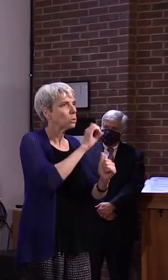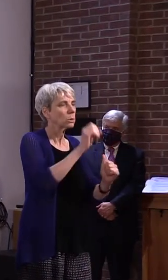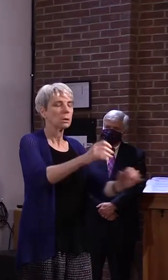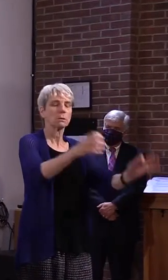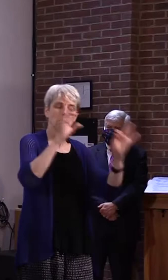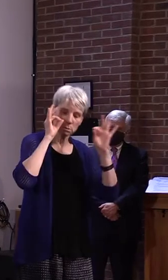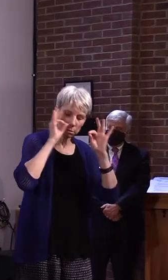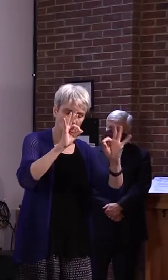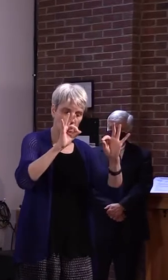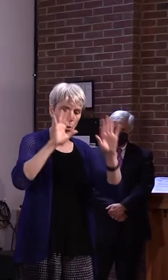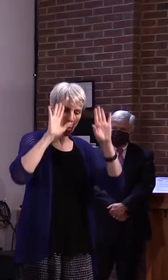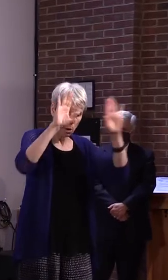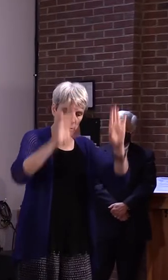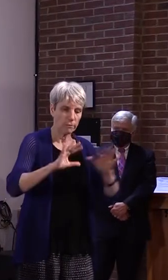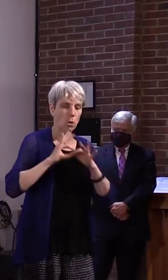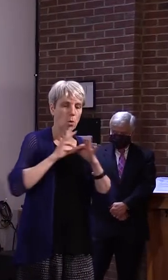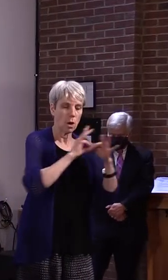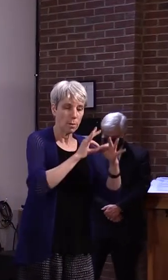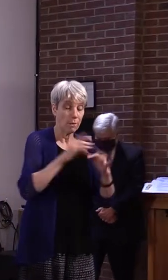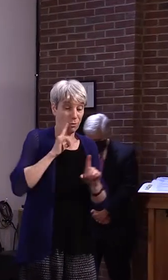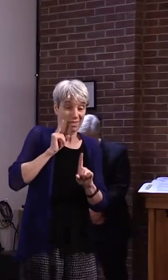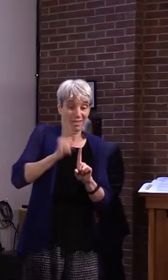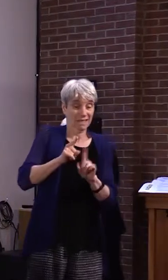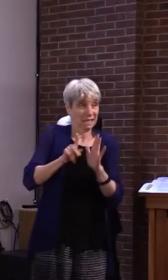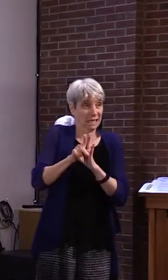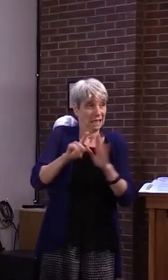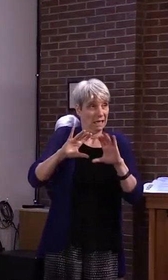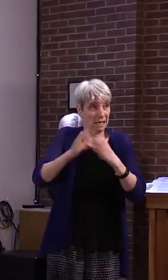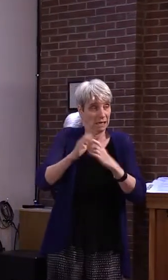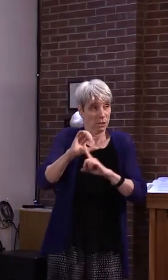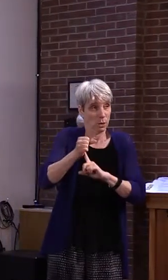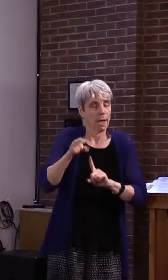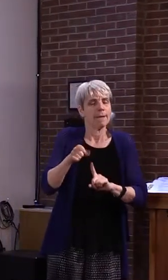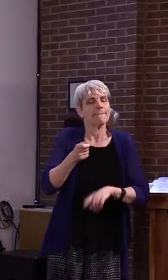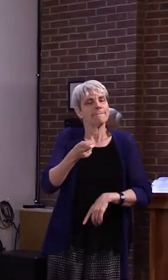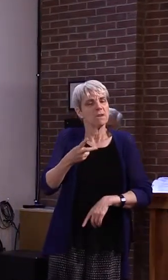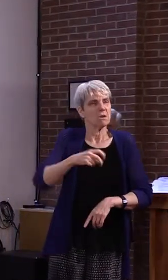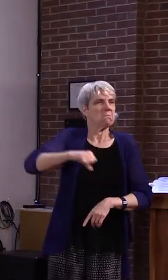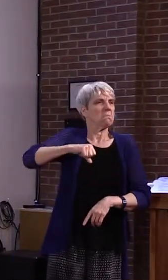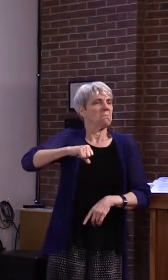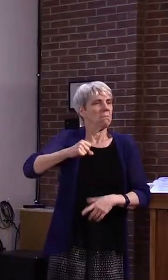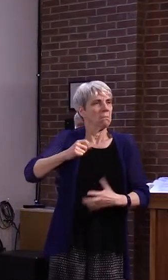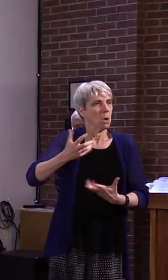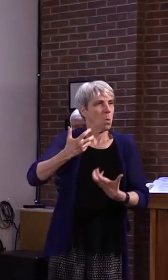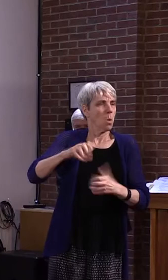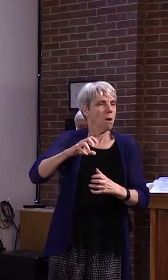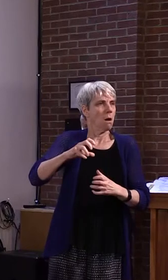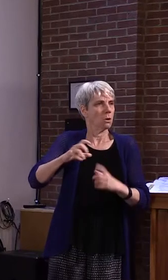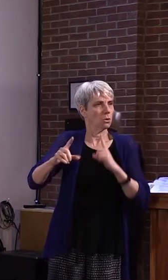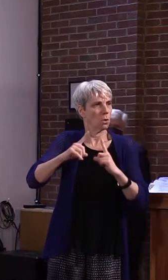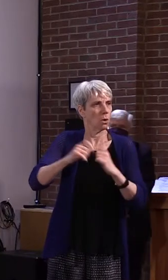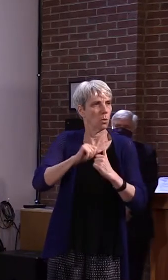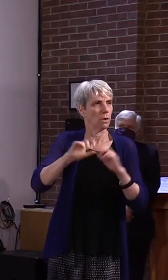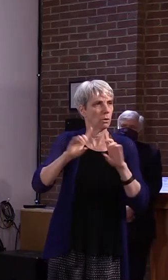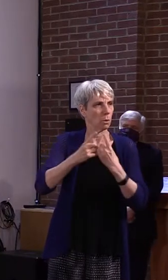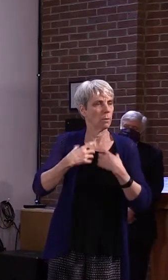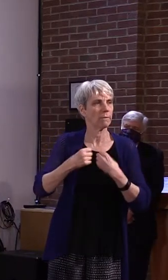enjoyed elsewhere. So that made this stand out in our mind a little bit more, but I don't want